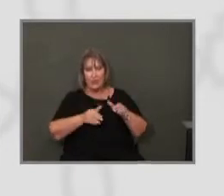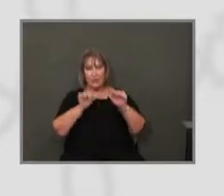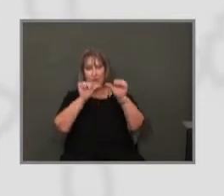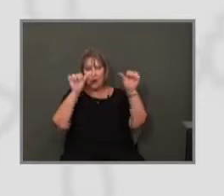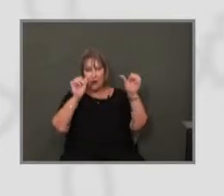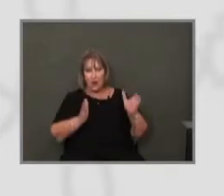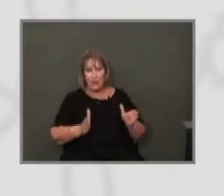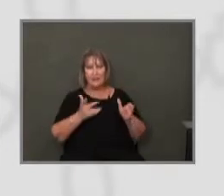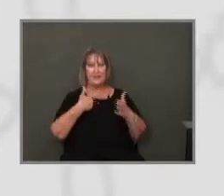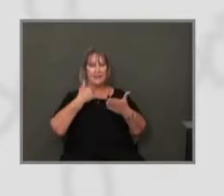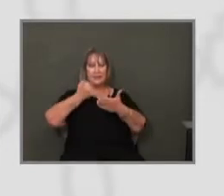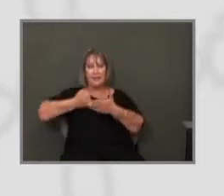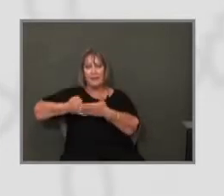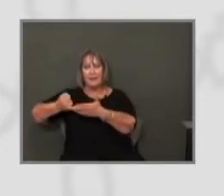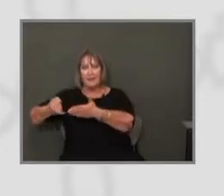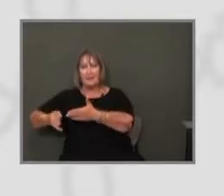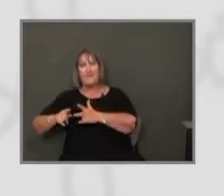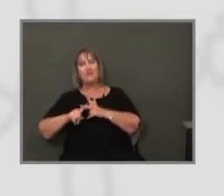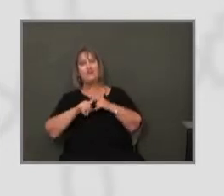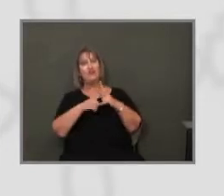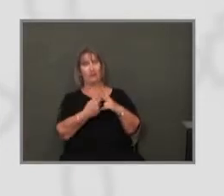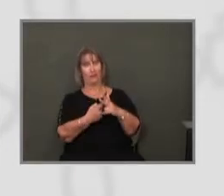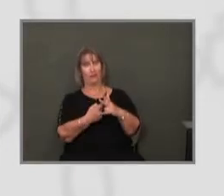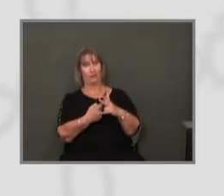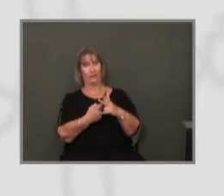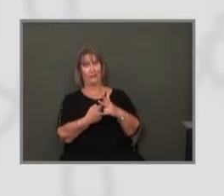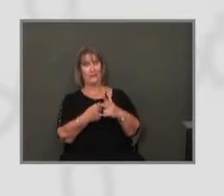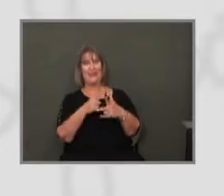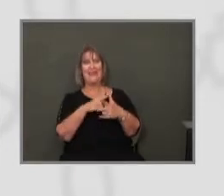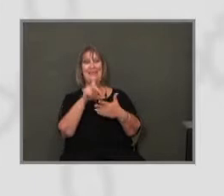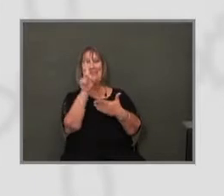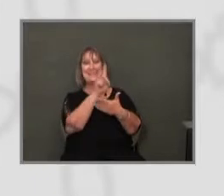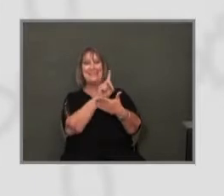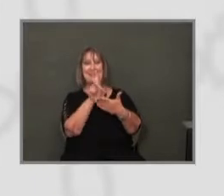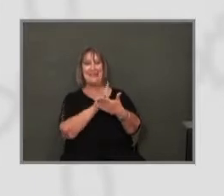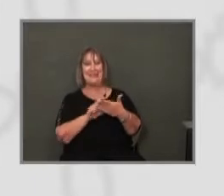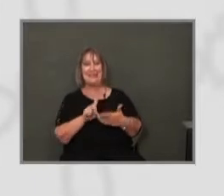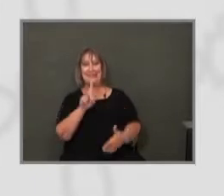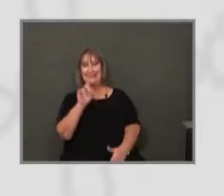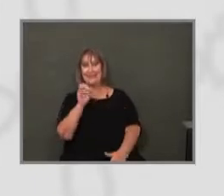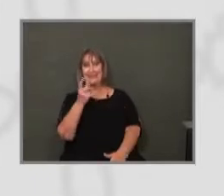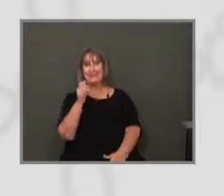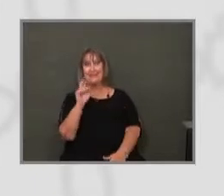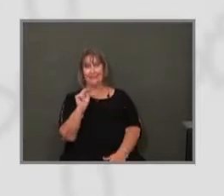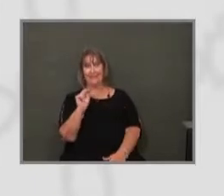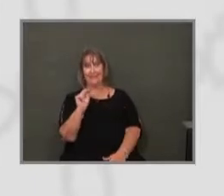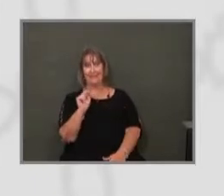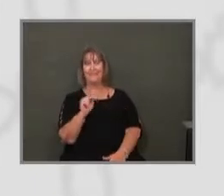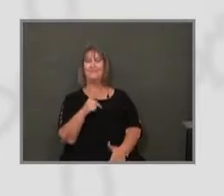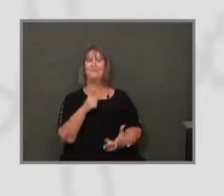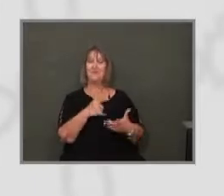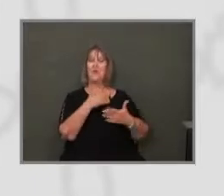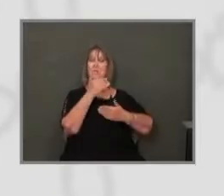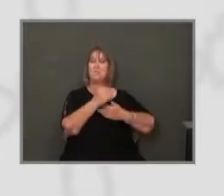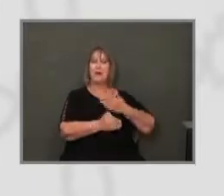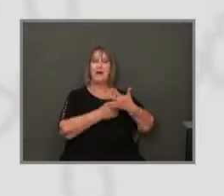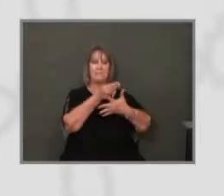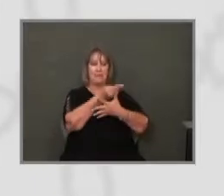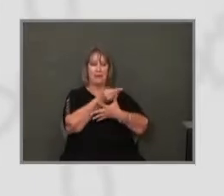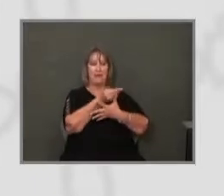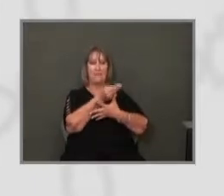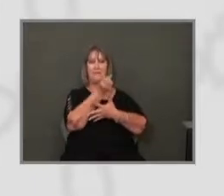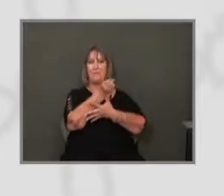programs, and then they will start the design on all the projects. And so as the projects move through the 5-year